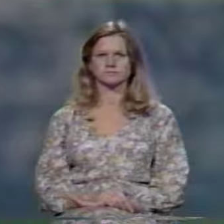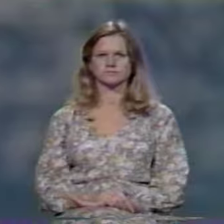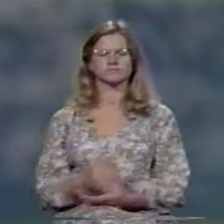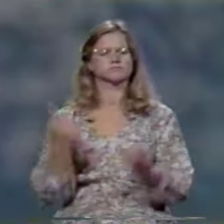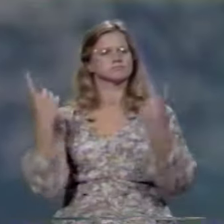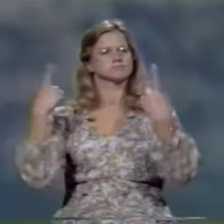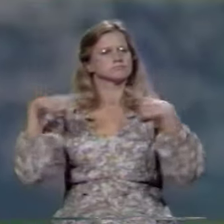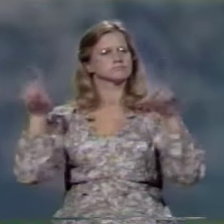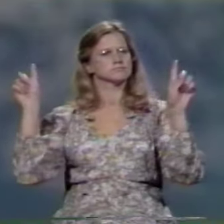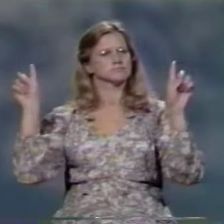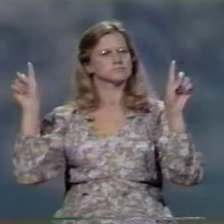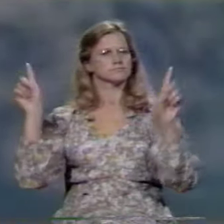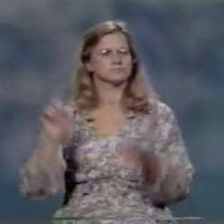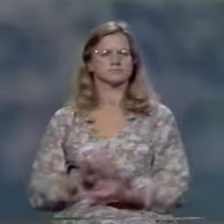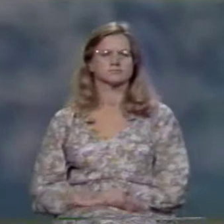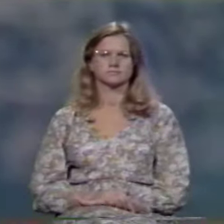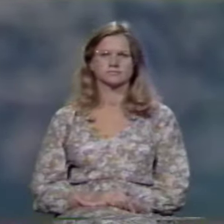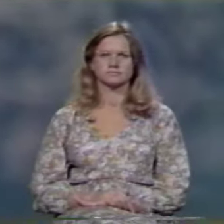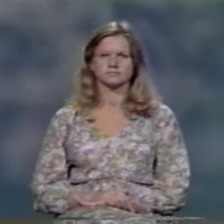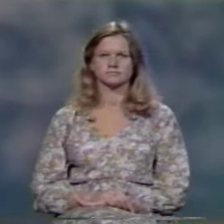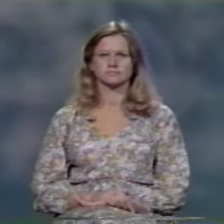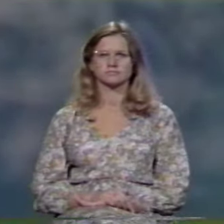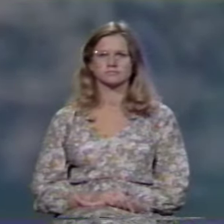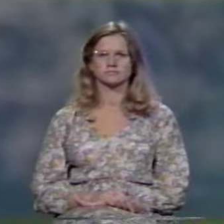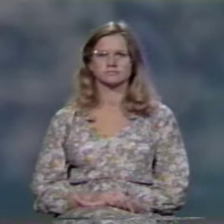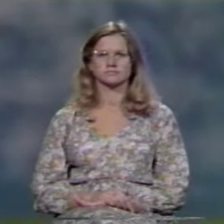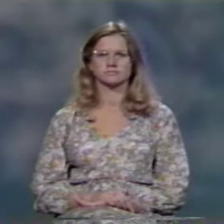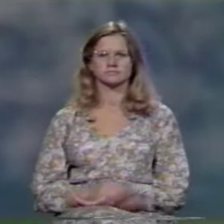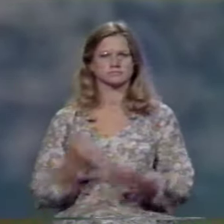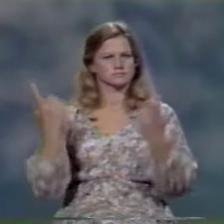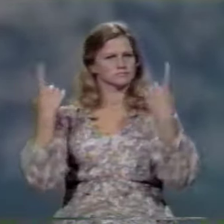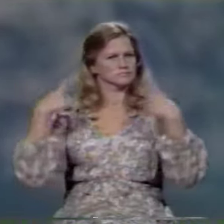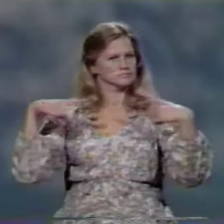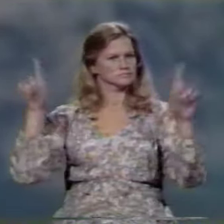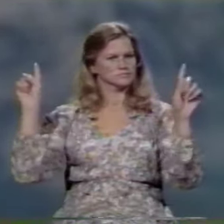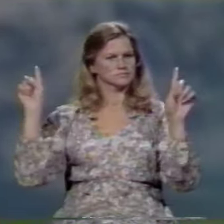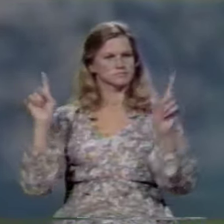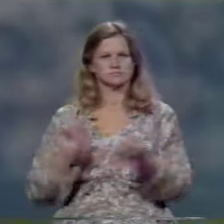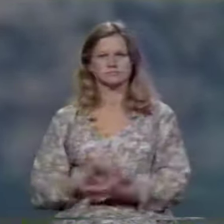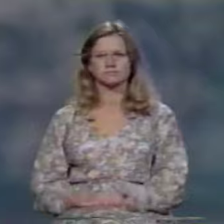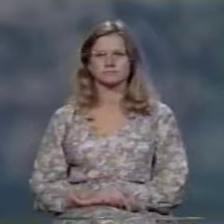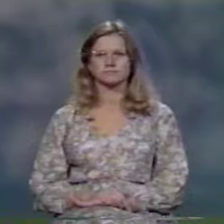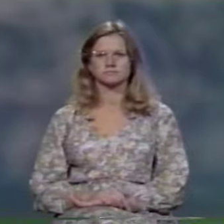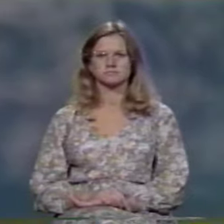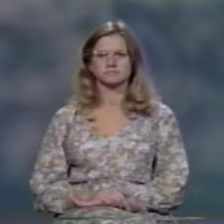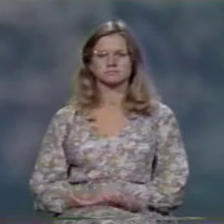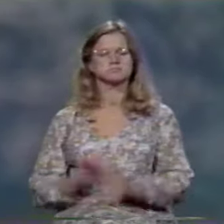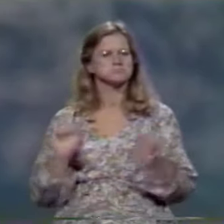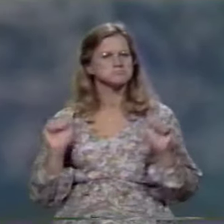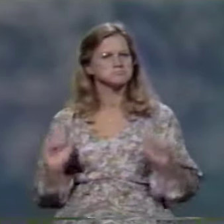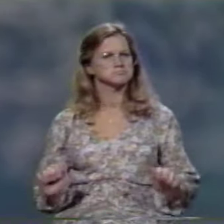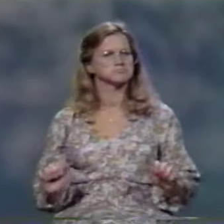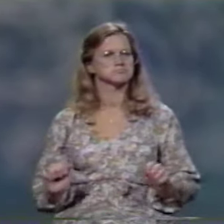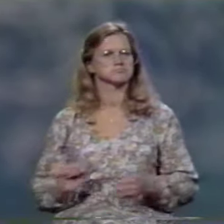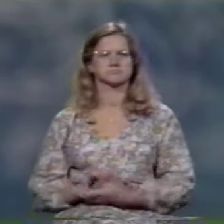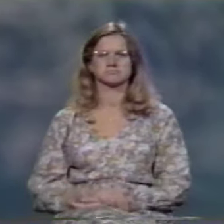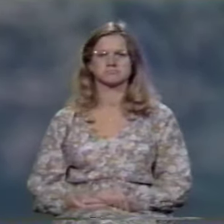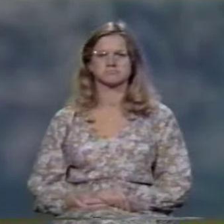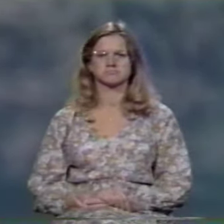success. This sign can also mean finally, to be able, to be